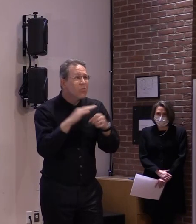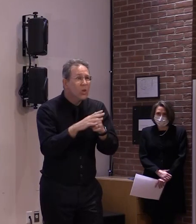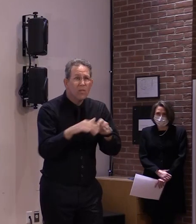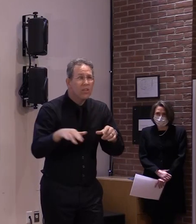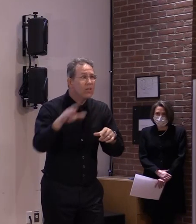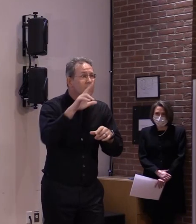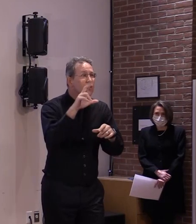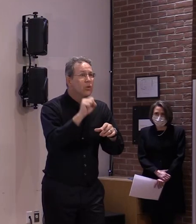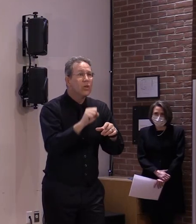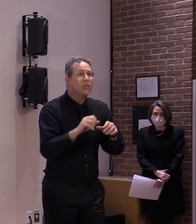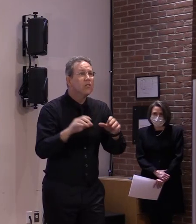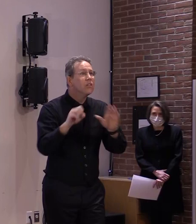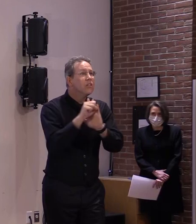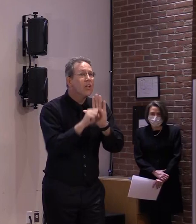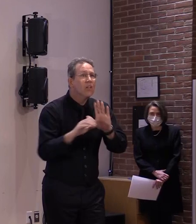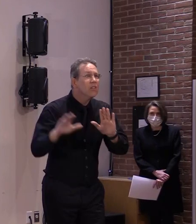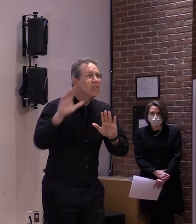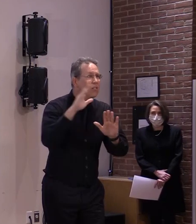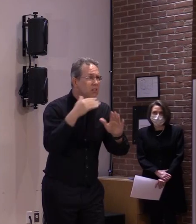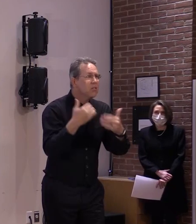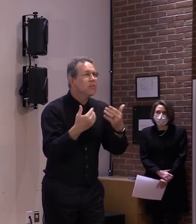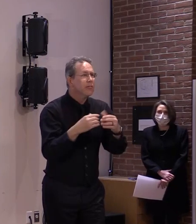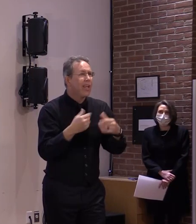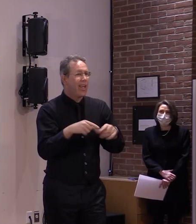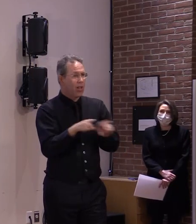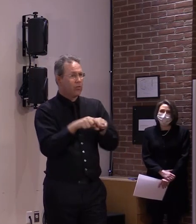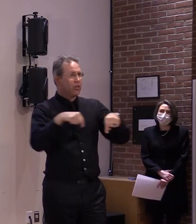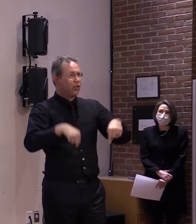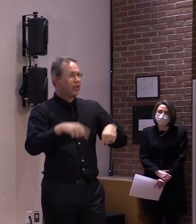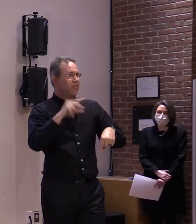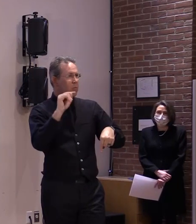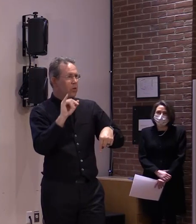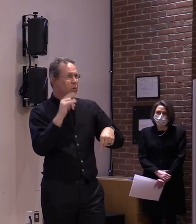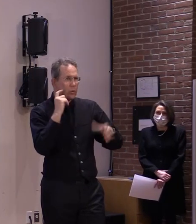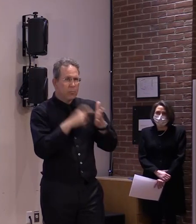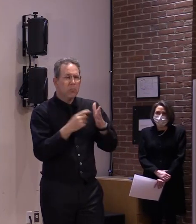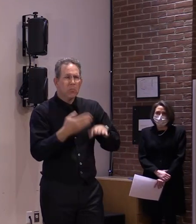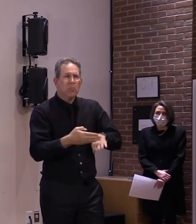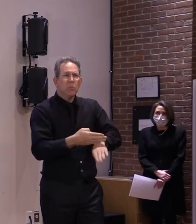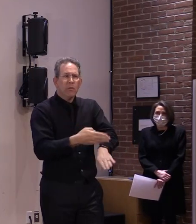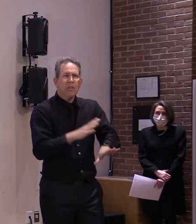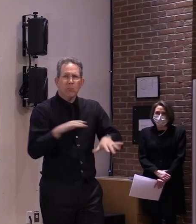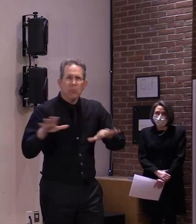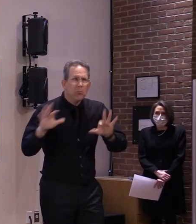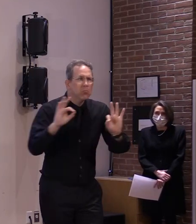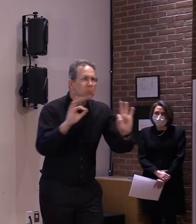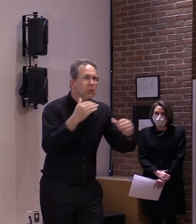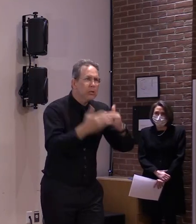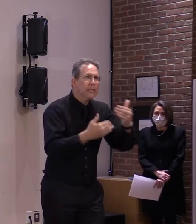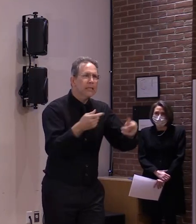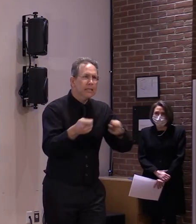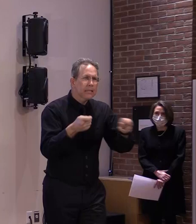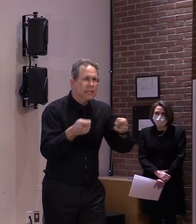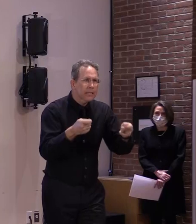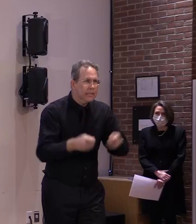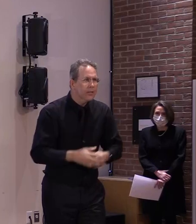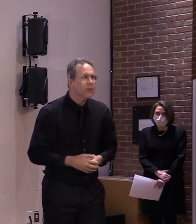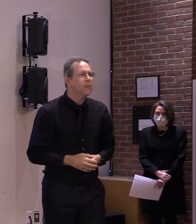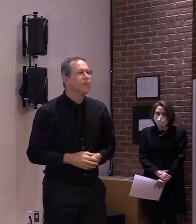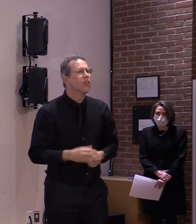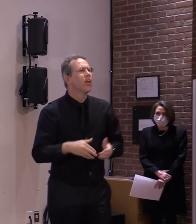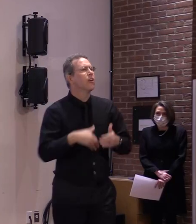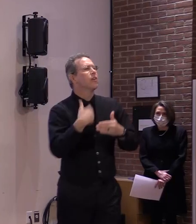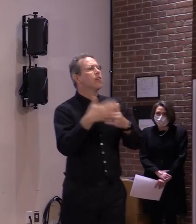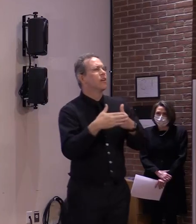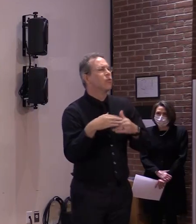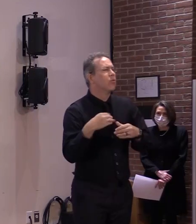certainly be helpful to us in the upcoming weeks and months. Now, at this point, I would like to turn the presentation over to